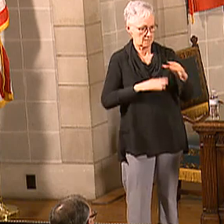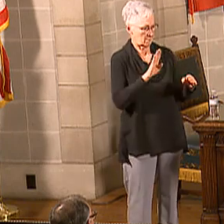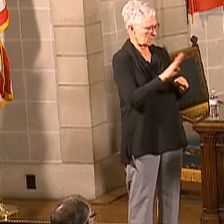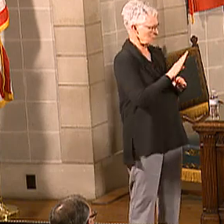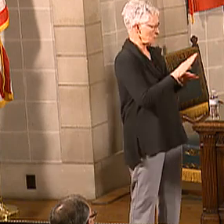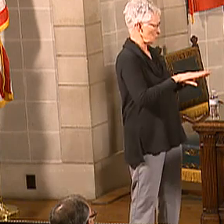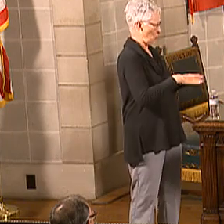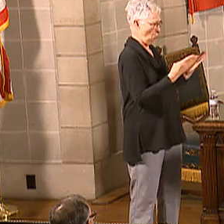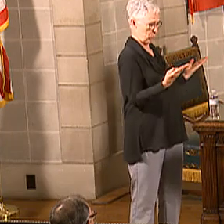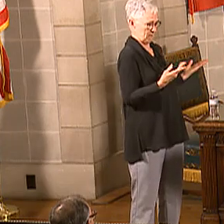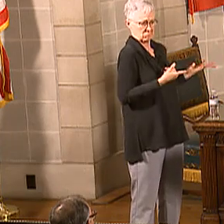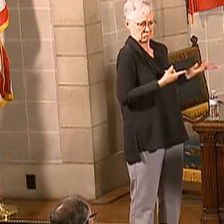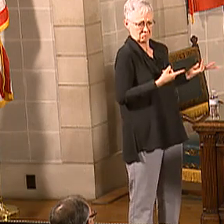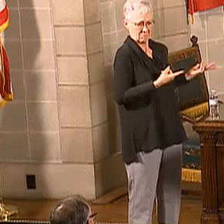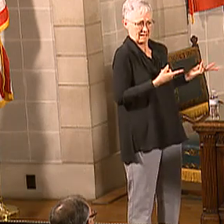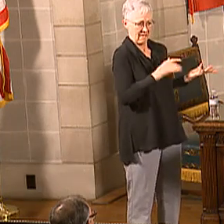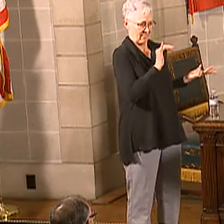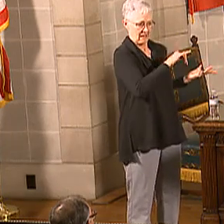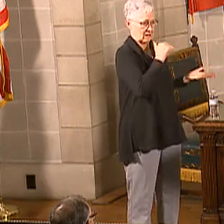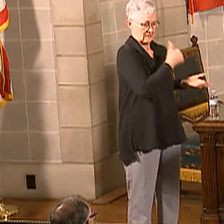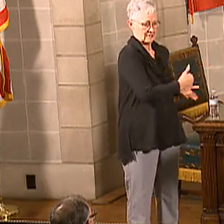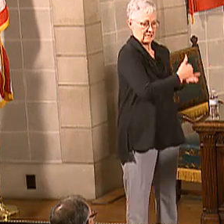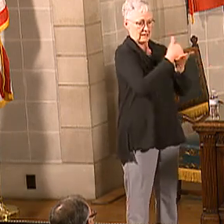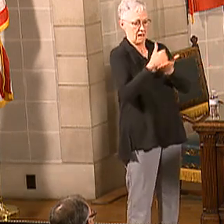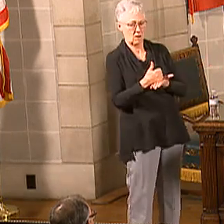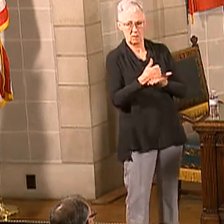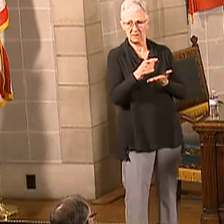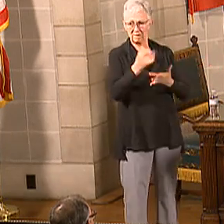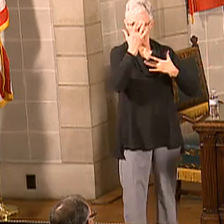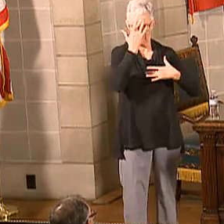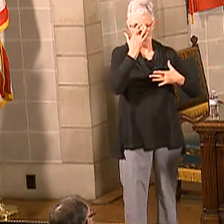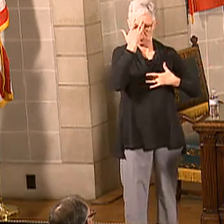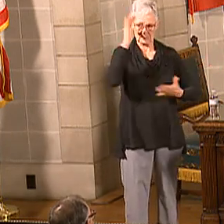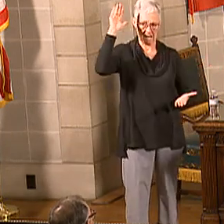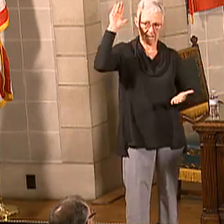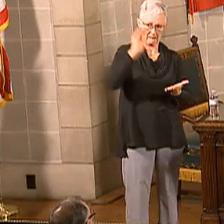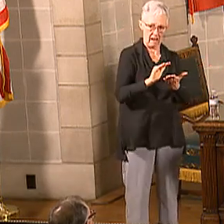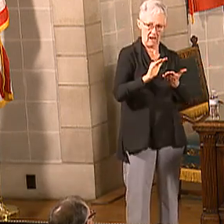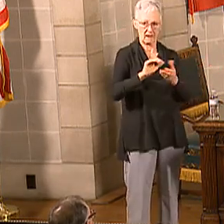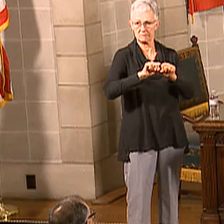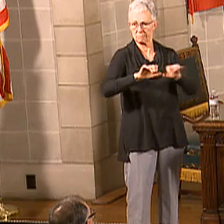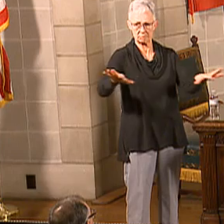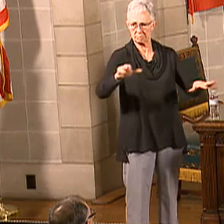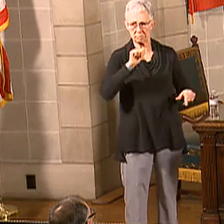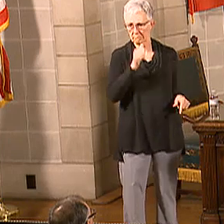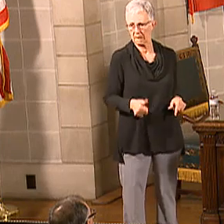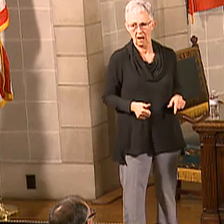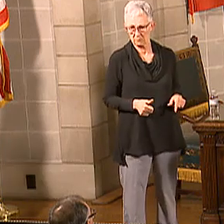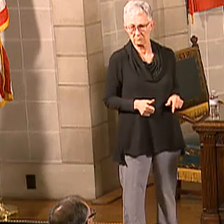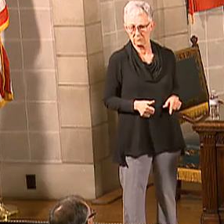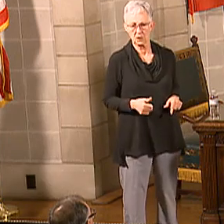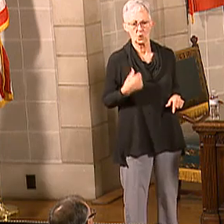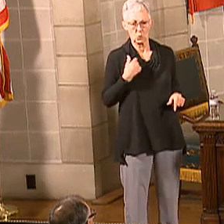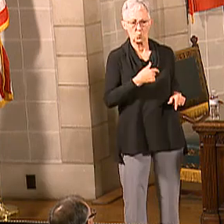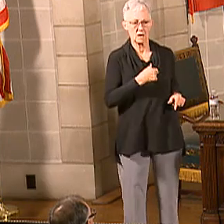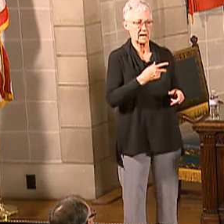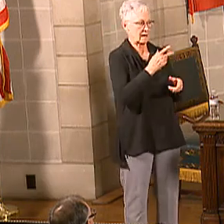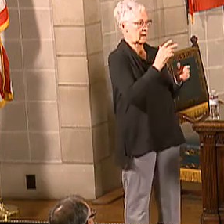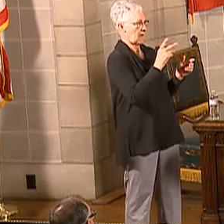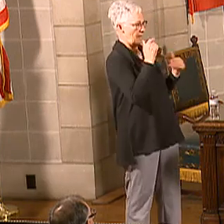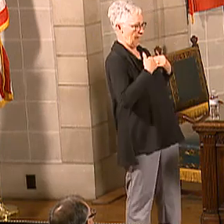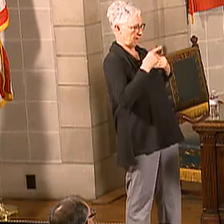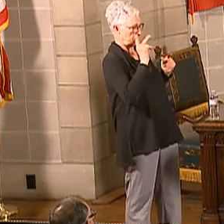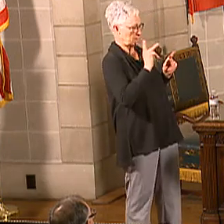fine. It's about making sure you don't have more than 10 people congregating together. That's the priority. That's what we've been talking about. That's every day when I come in